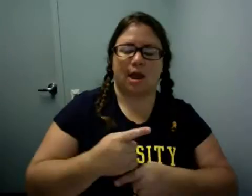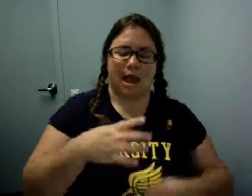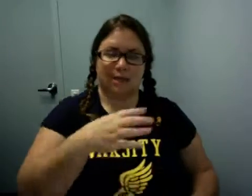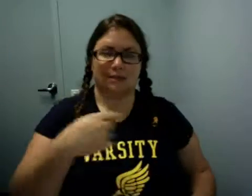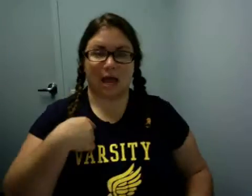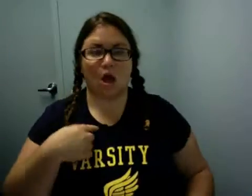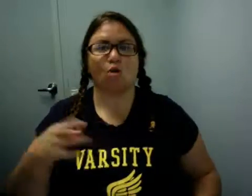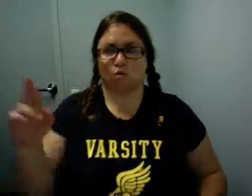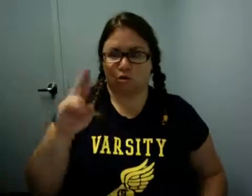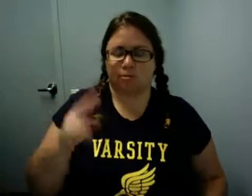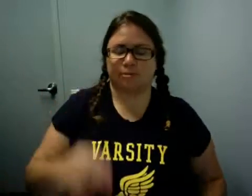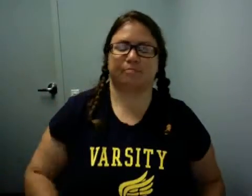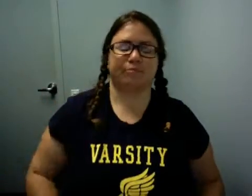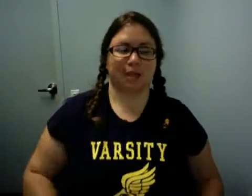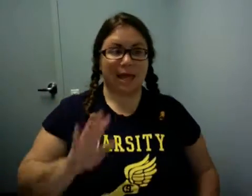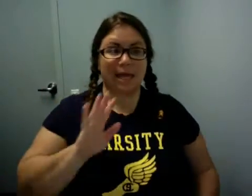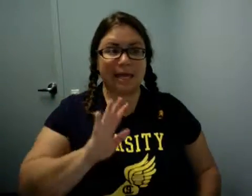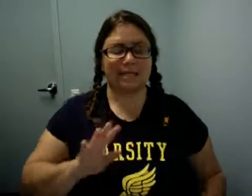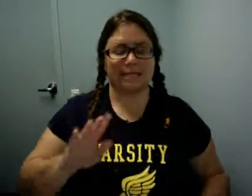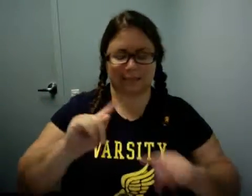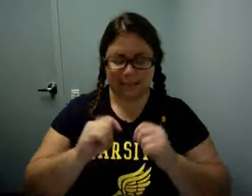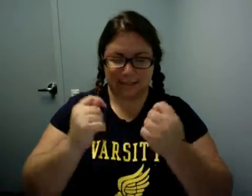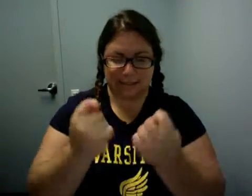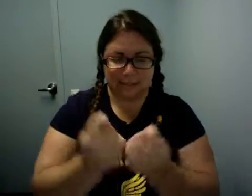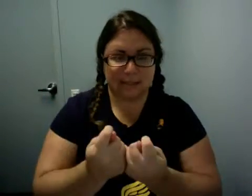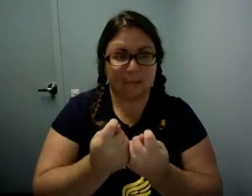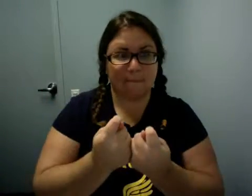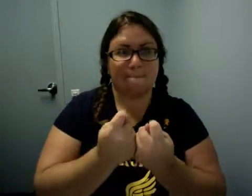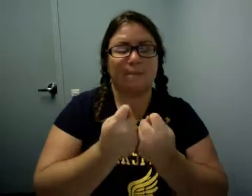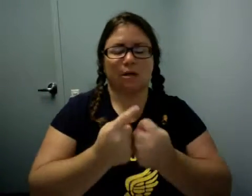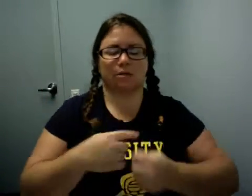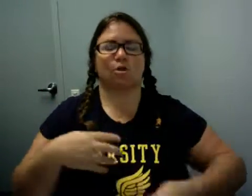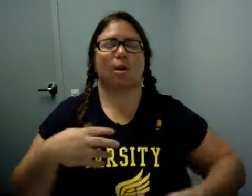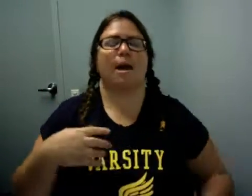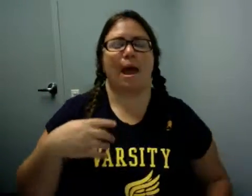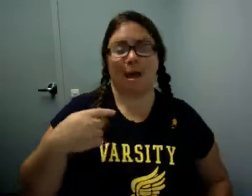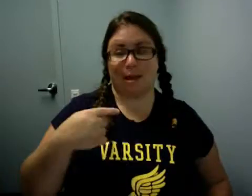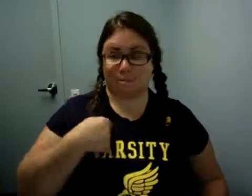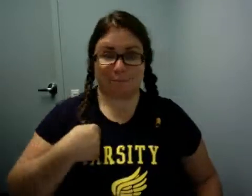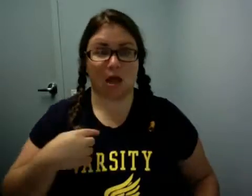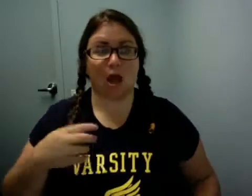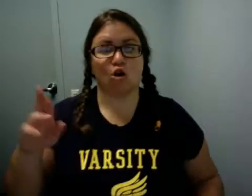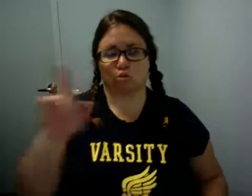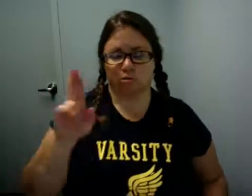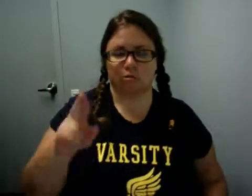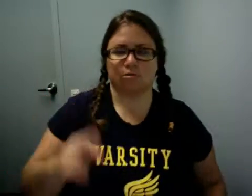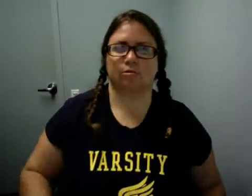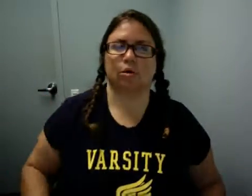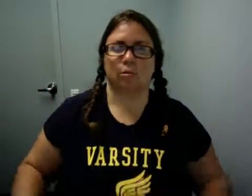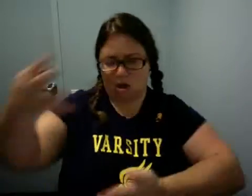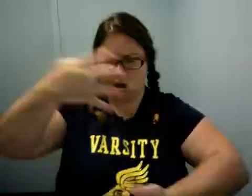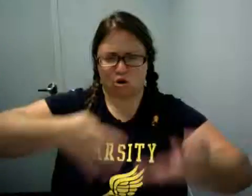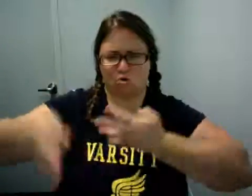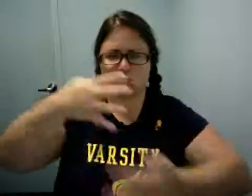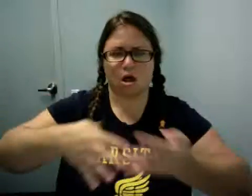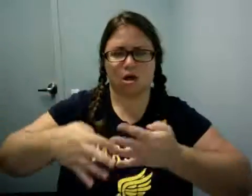his teammates, just because we were around them so often, and we hung out together all the time. On this particular trip,